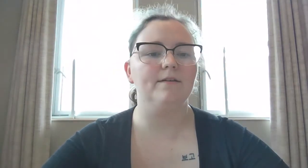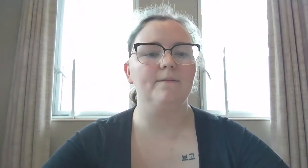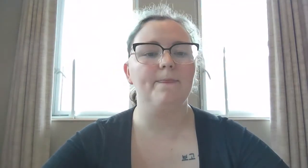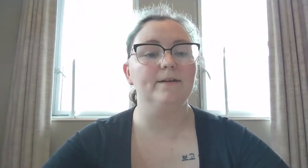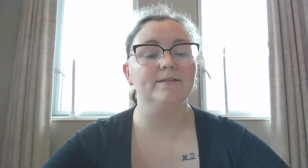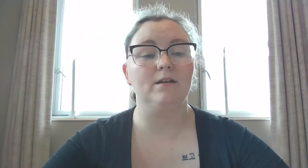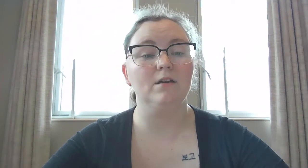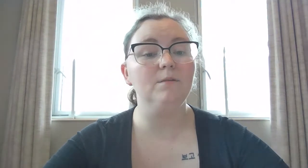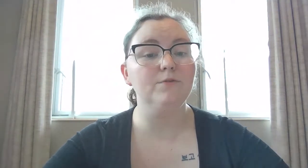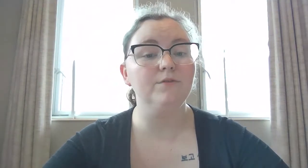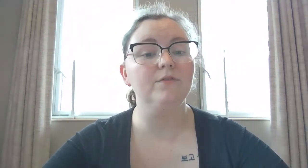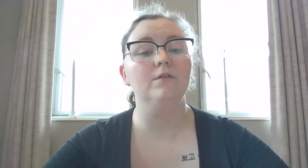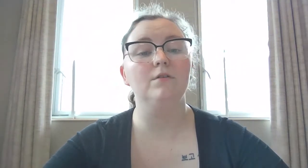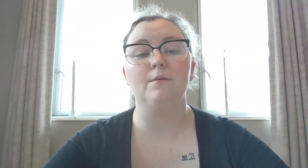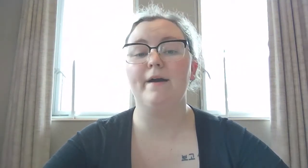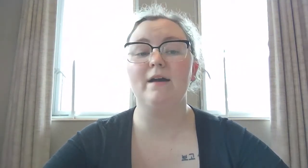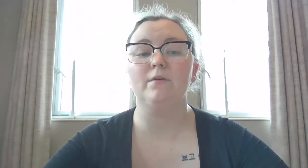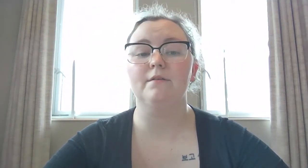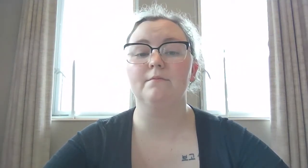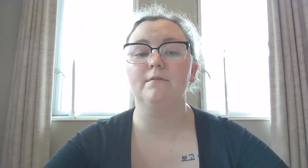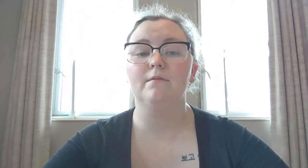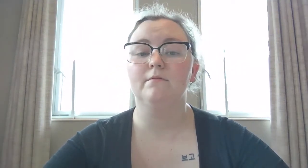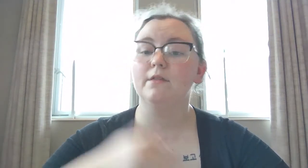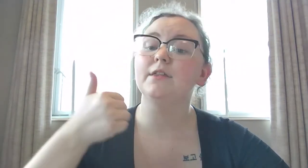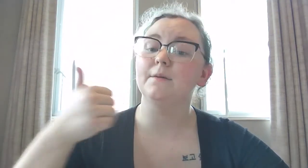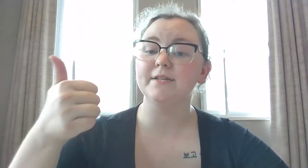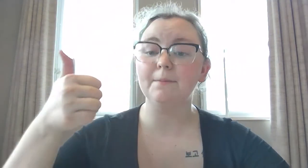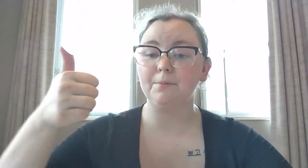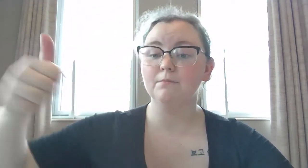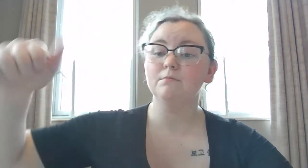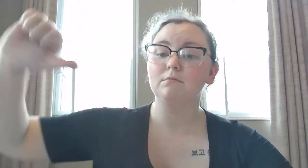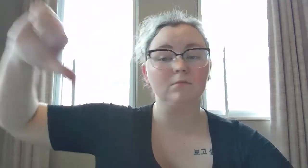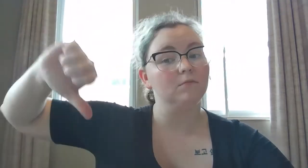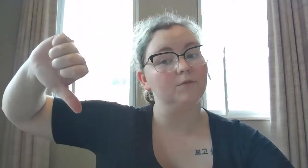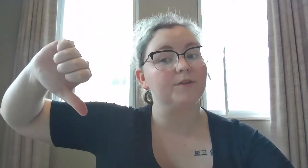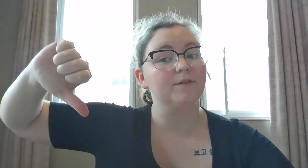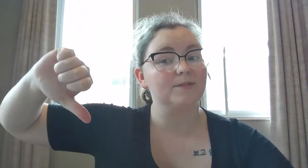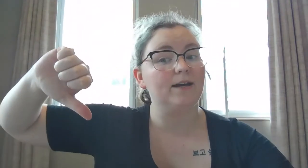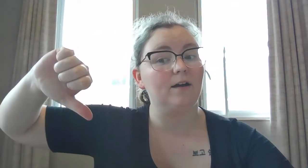Is that a good move or a bad one? Thumbs up or thumbs down?